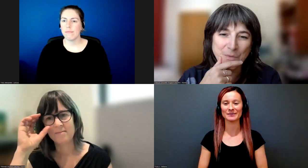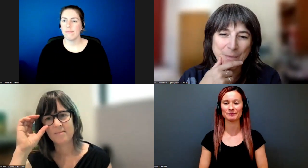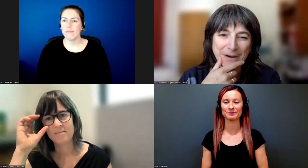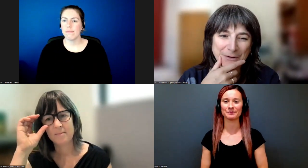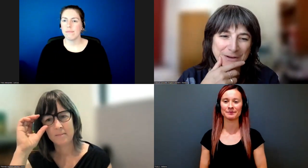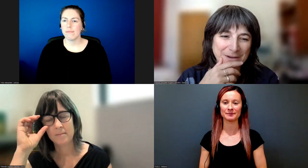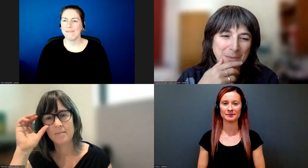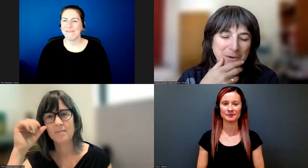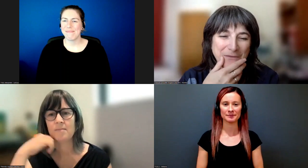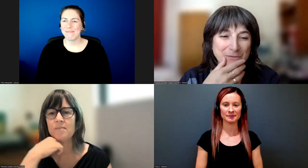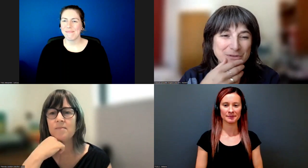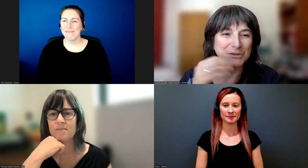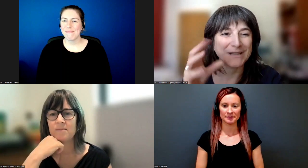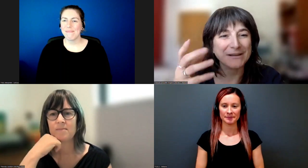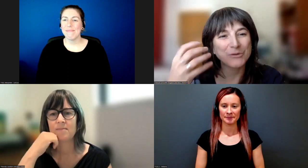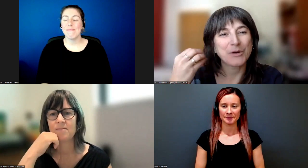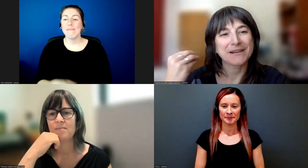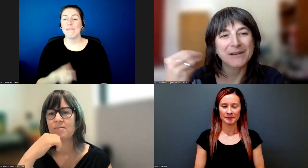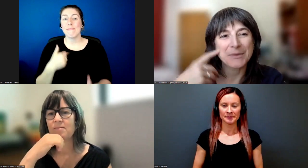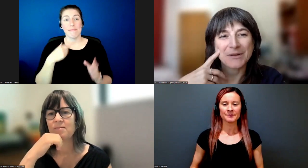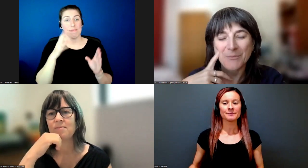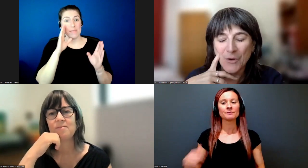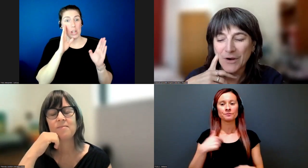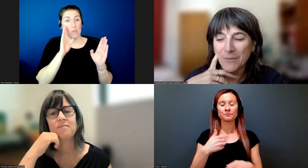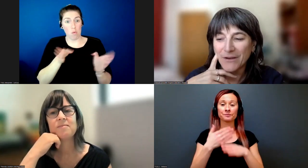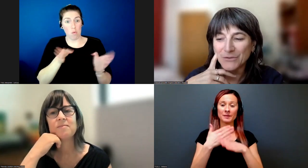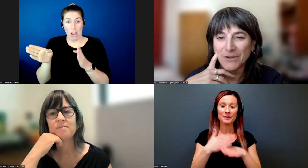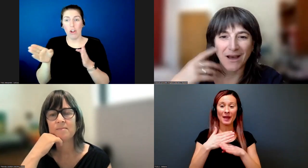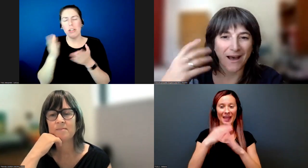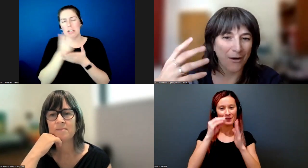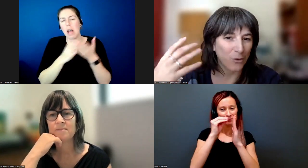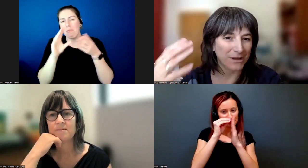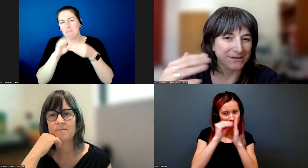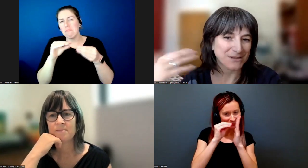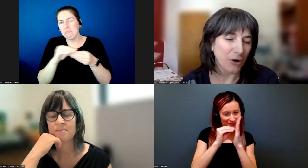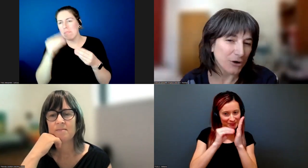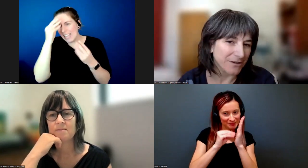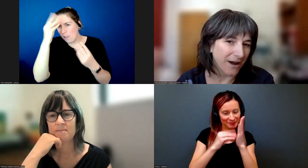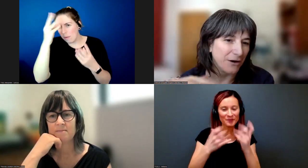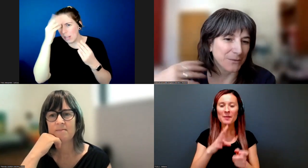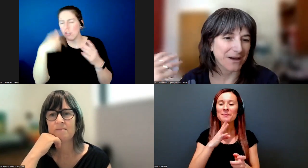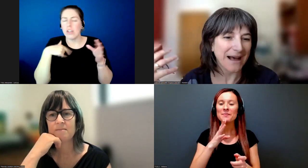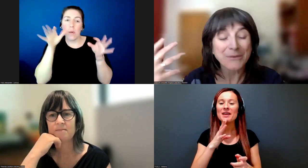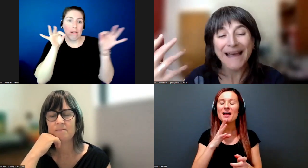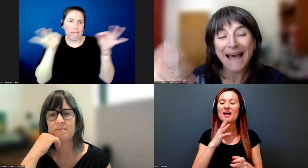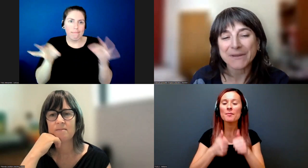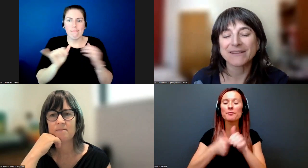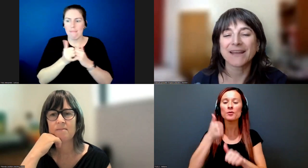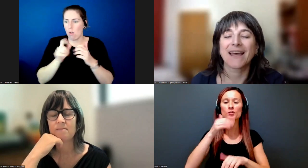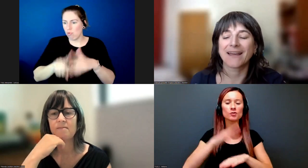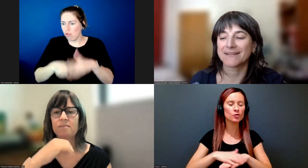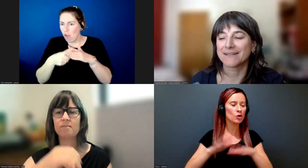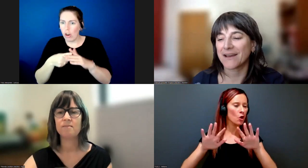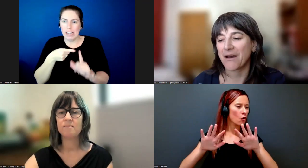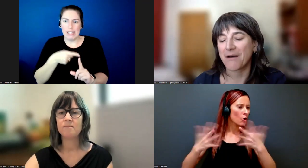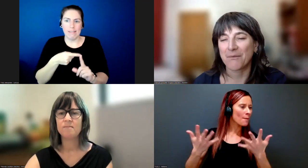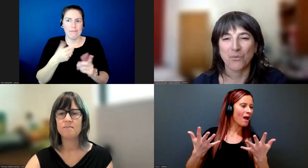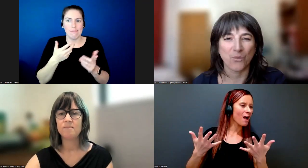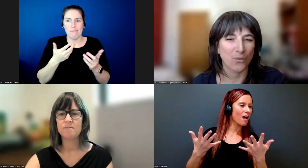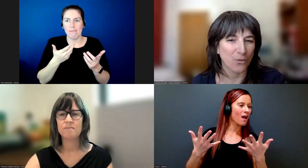I prepared a couple of notes to tell you a little bit more about how it started, how it happened, and